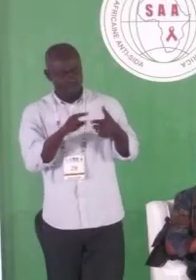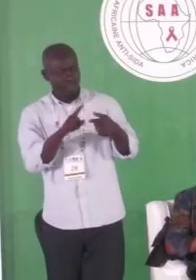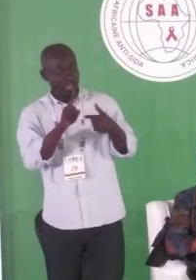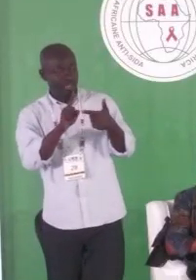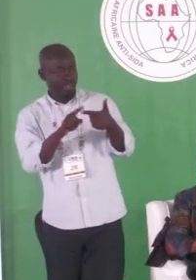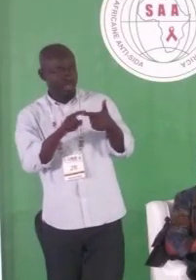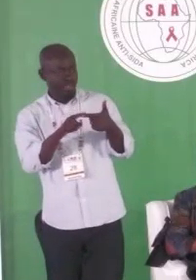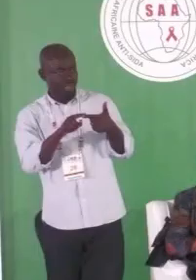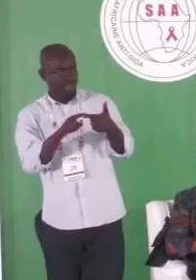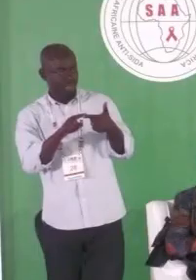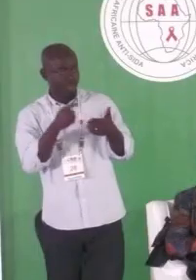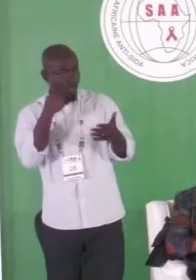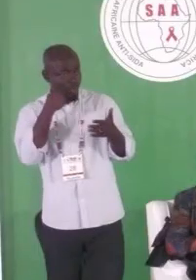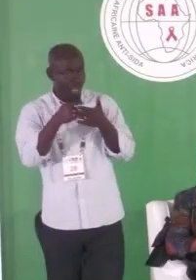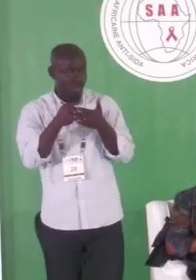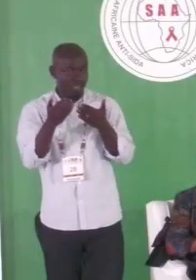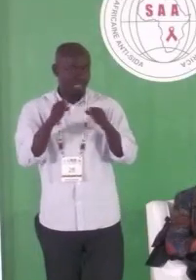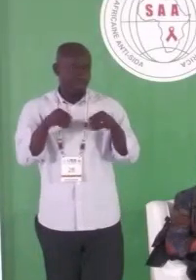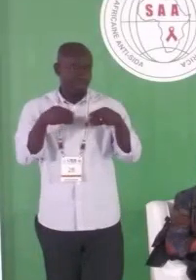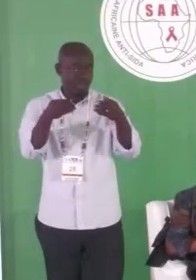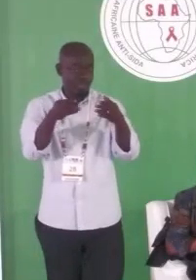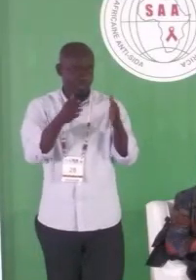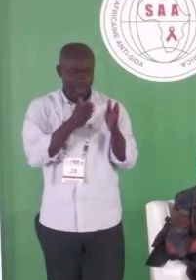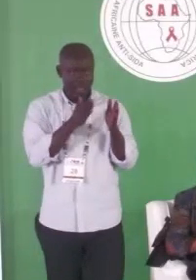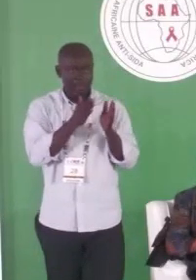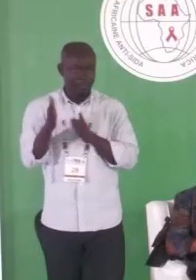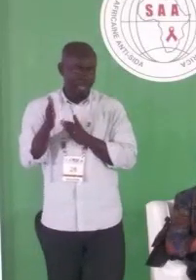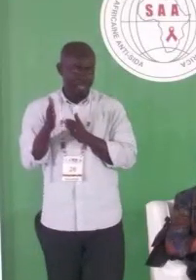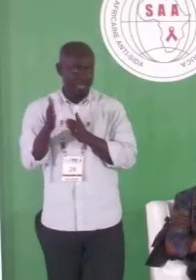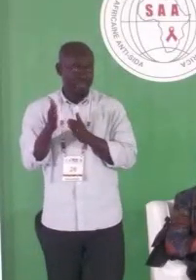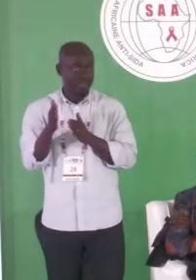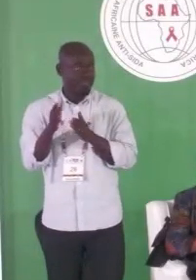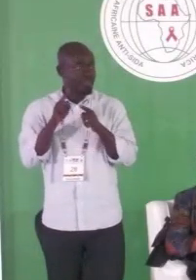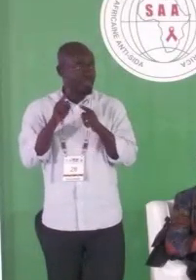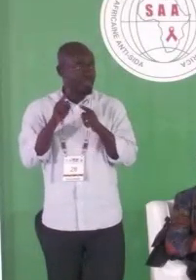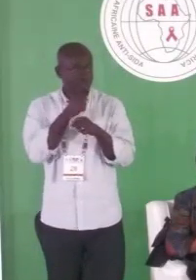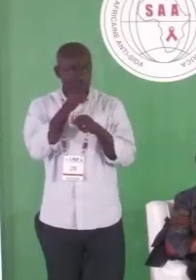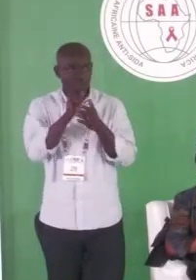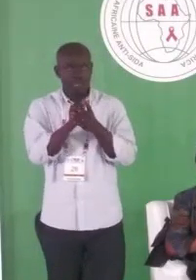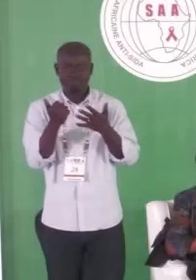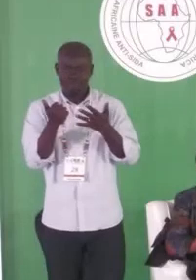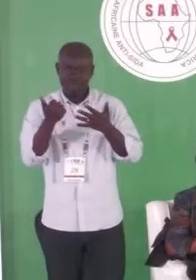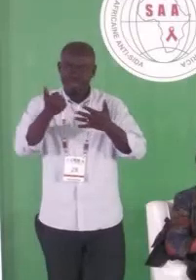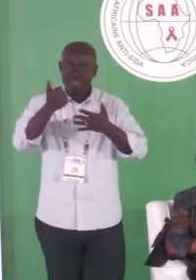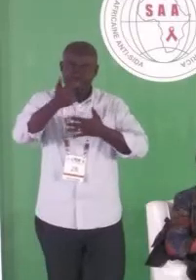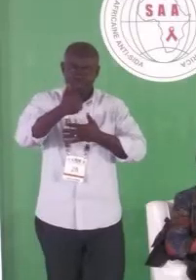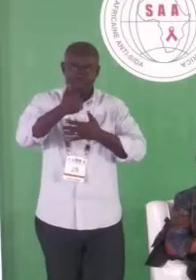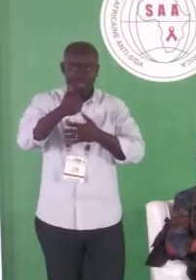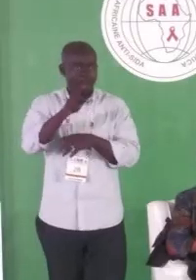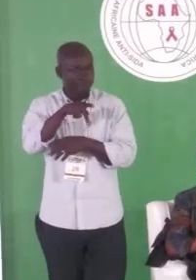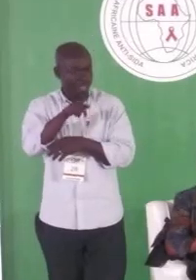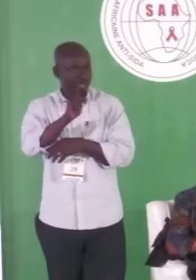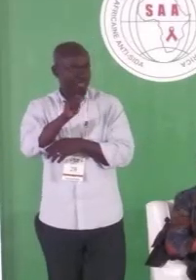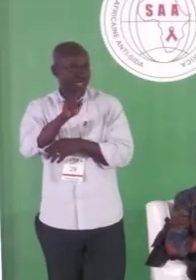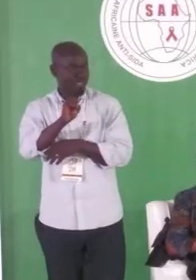at service delivery modules to ensure that there's much improvement in PMTCT care